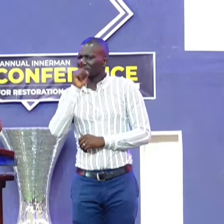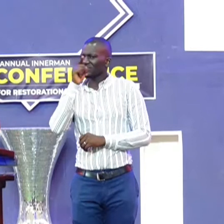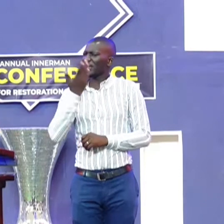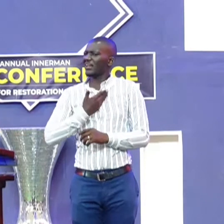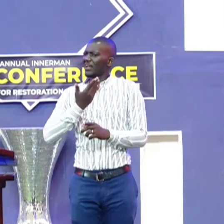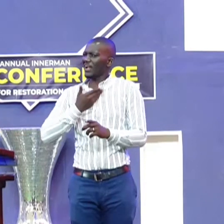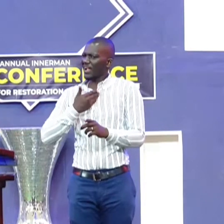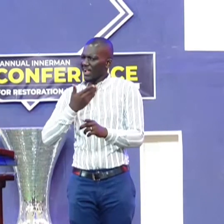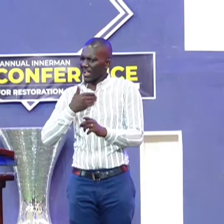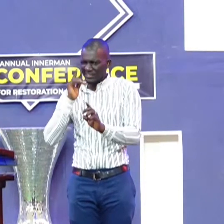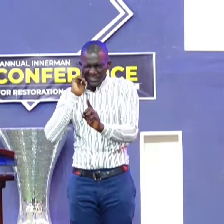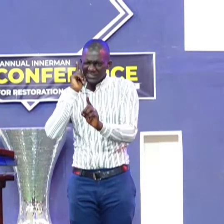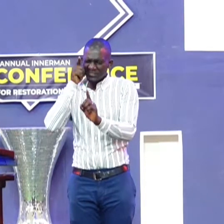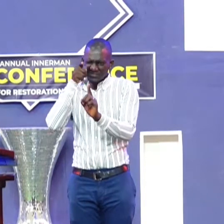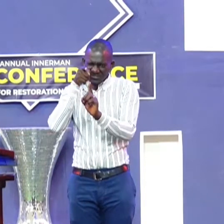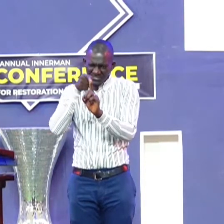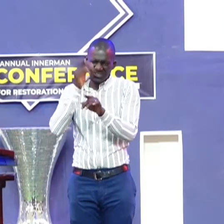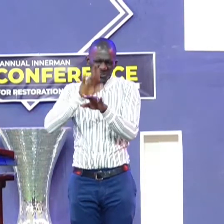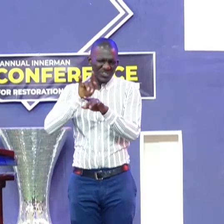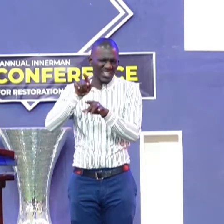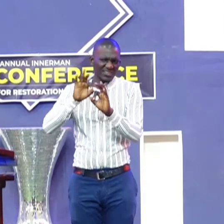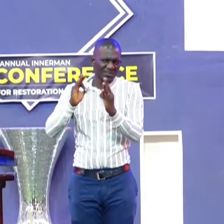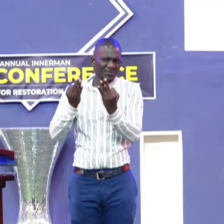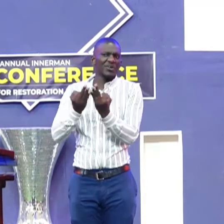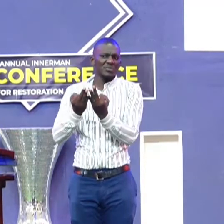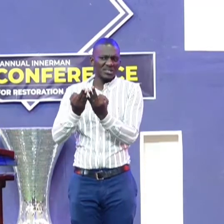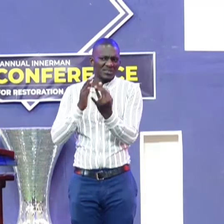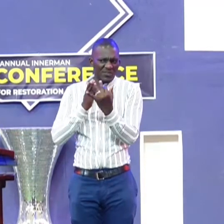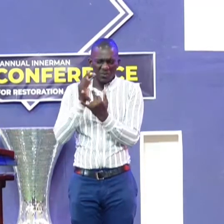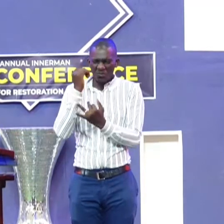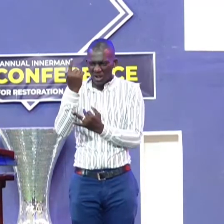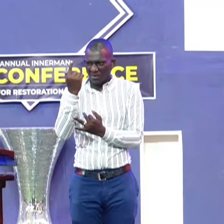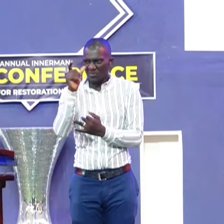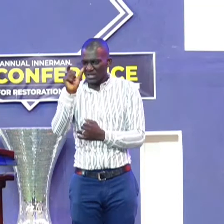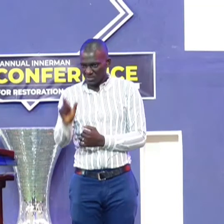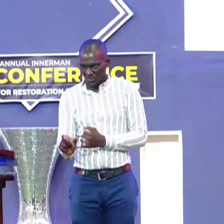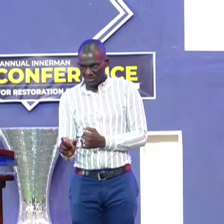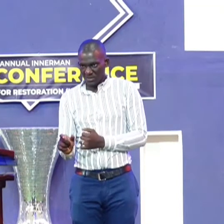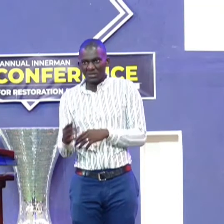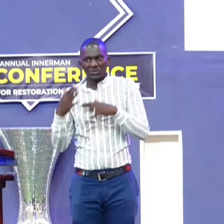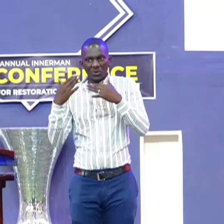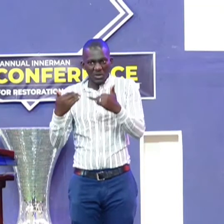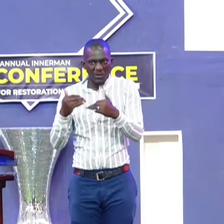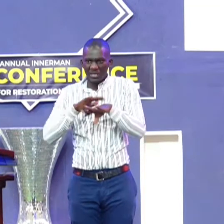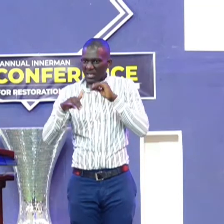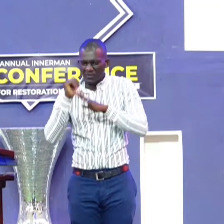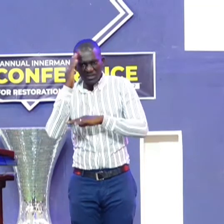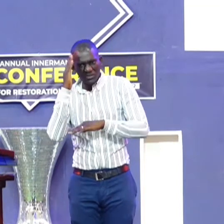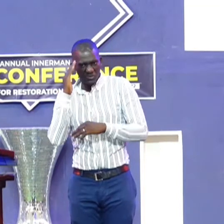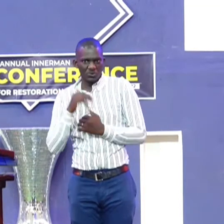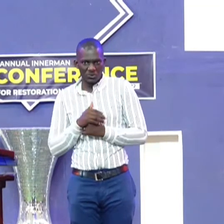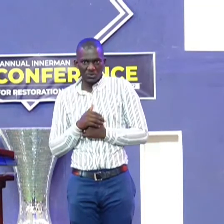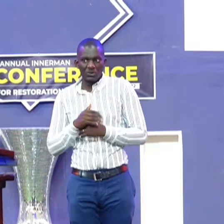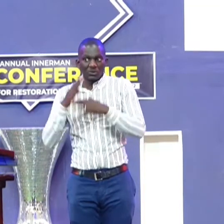miraculous. He said, I had an issue on that family through one person, but he did not